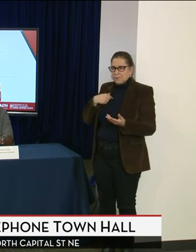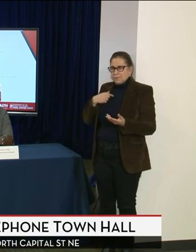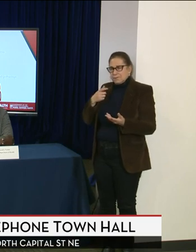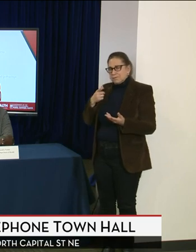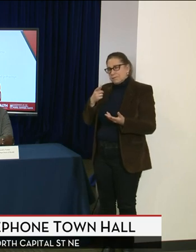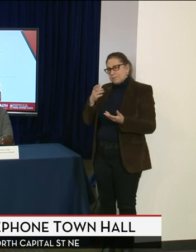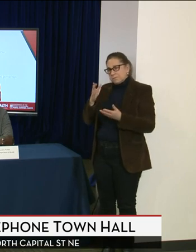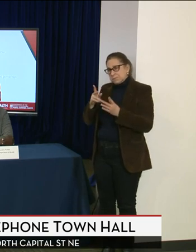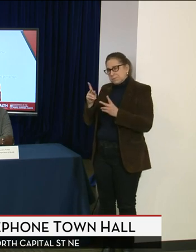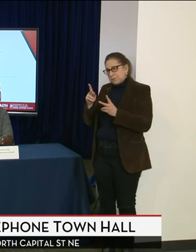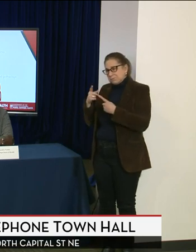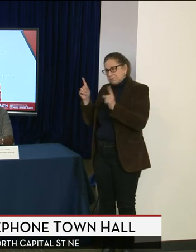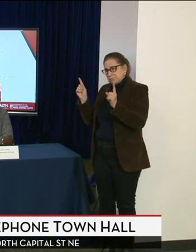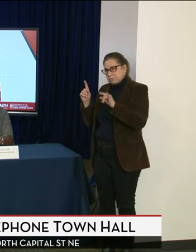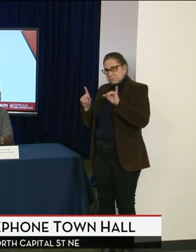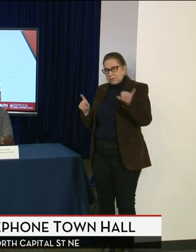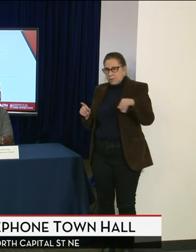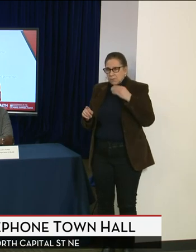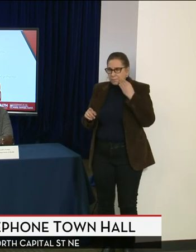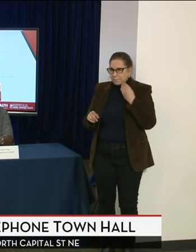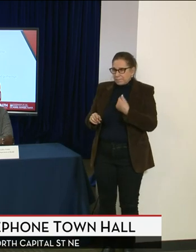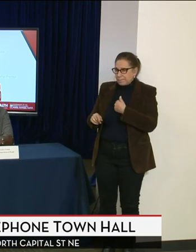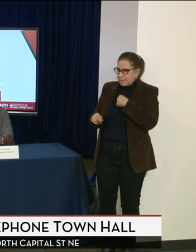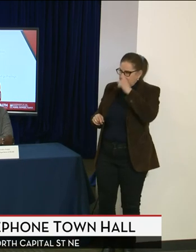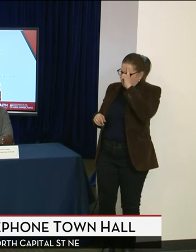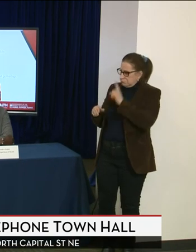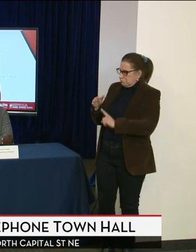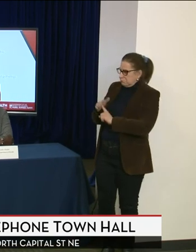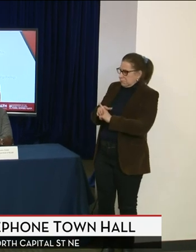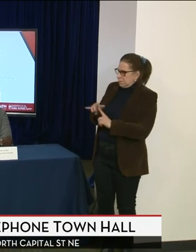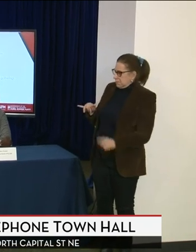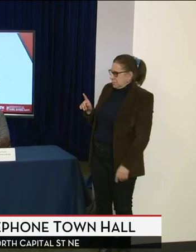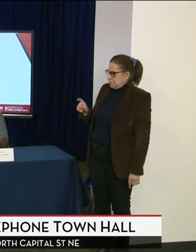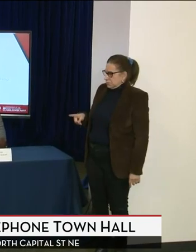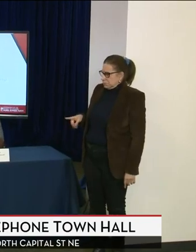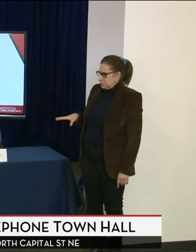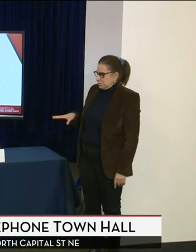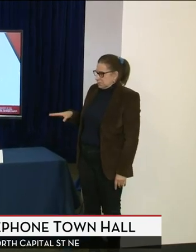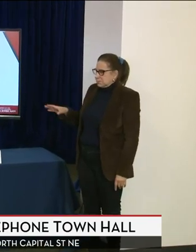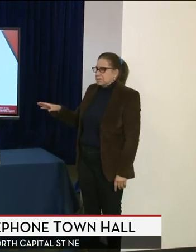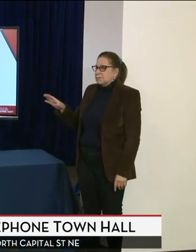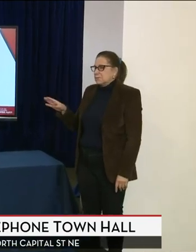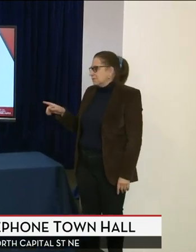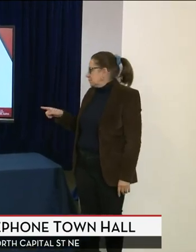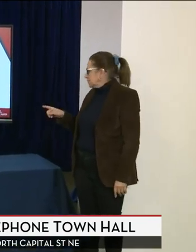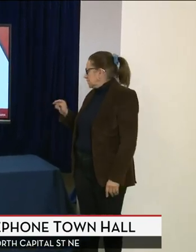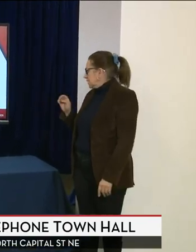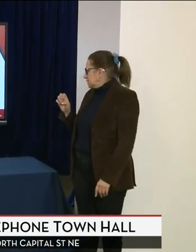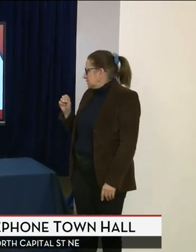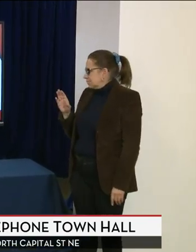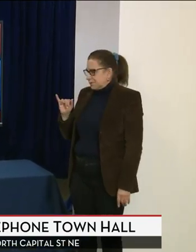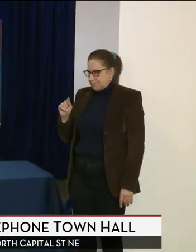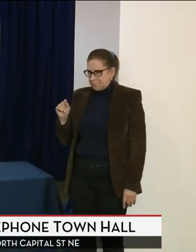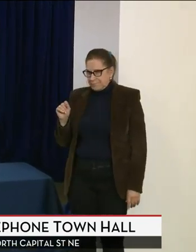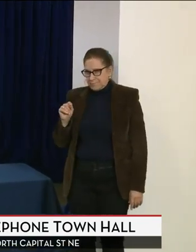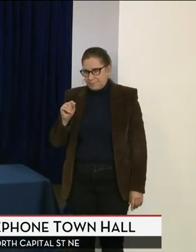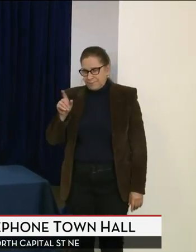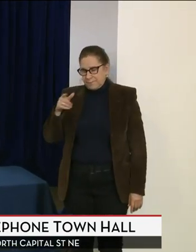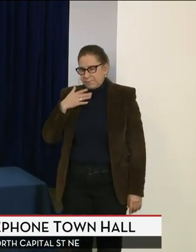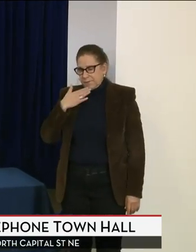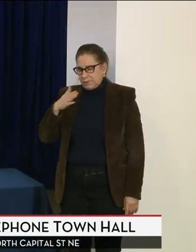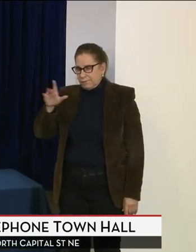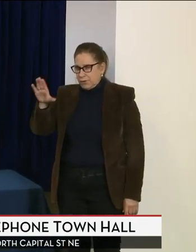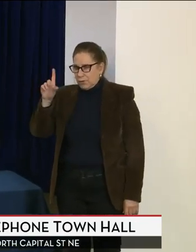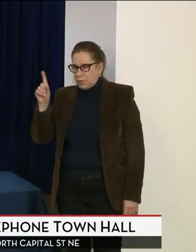my mind. Yes, thank you for the question. What you're describing are the uses of what